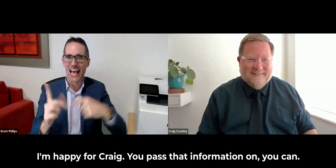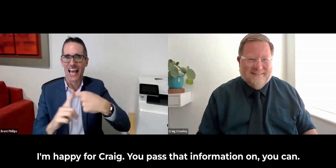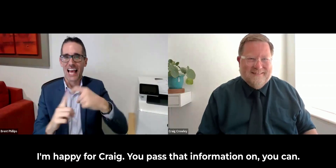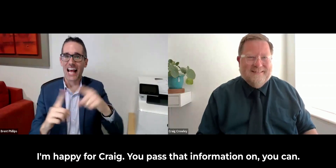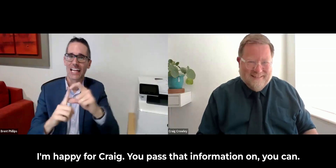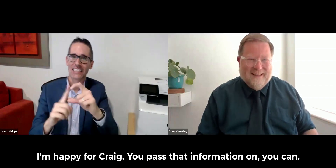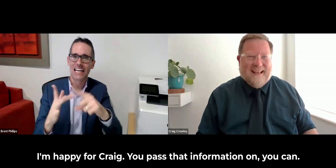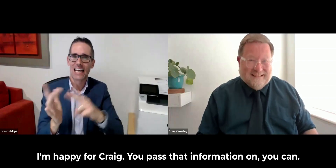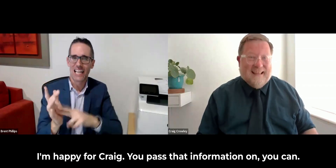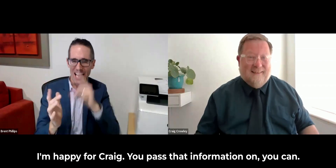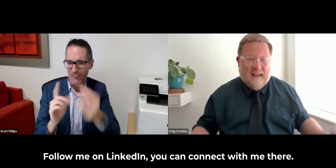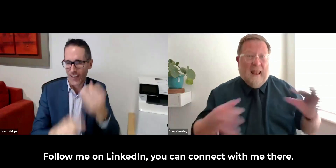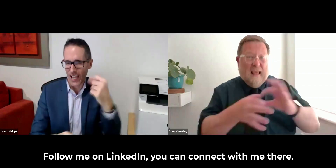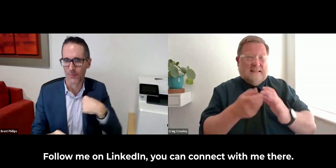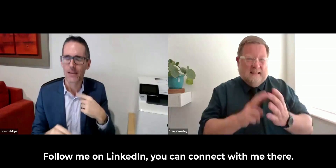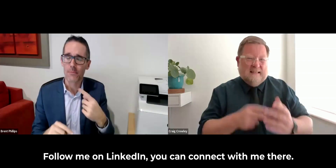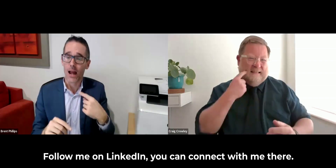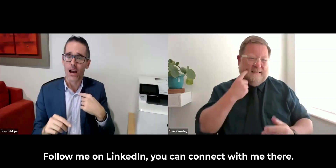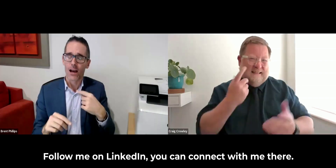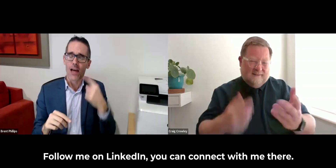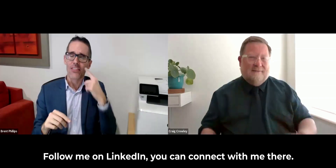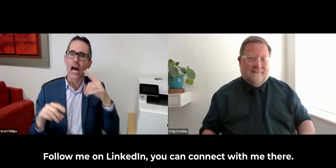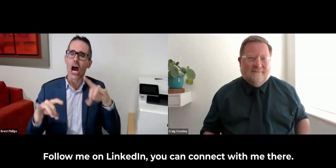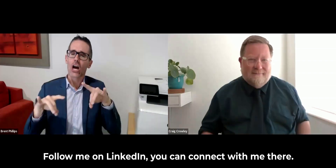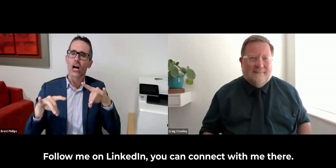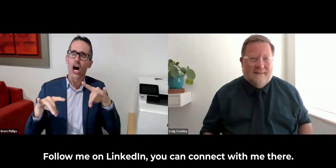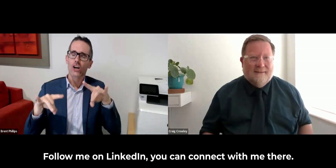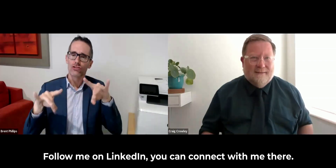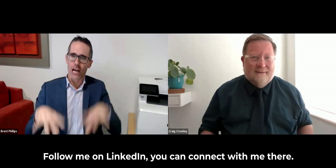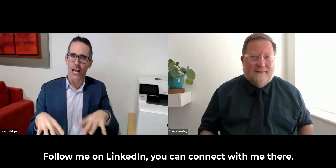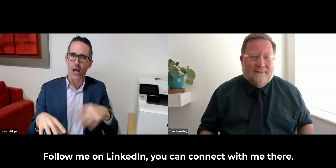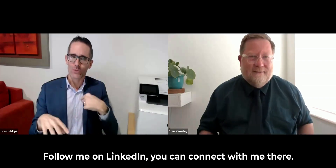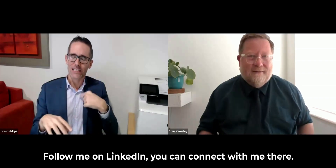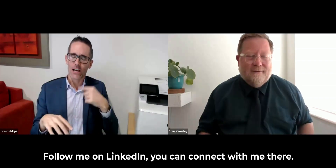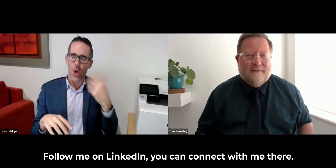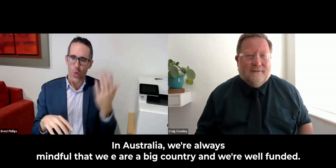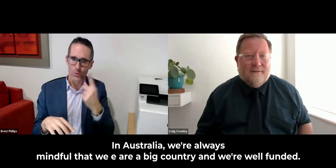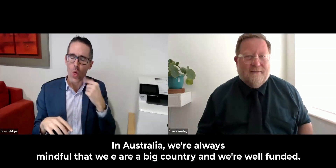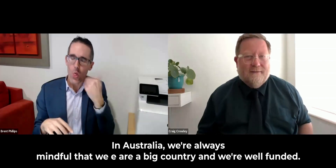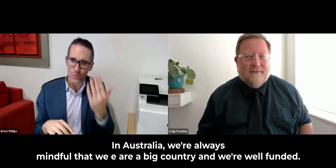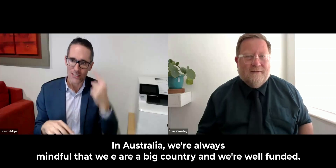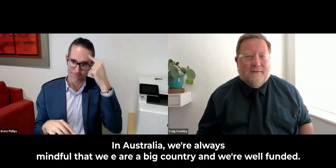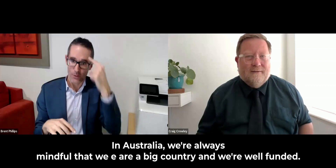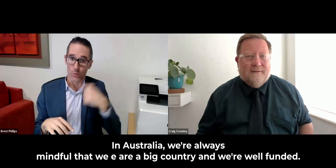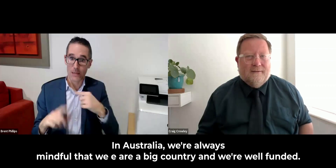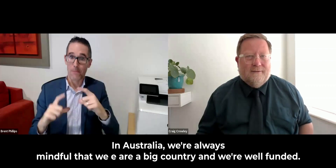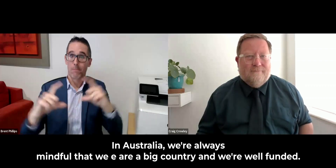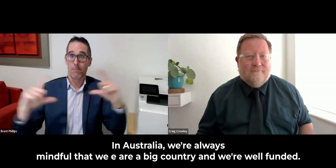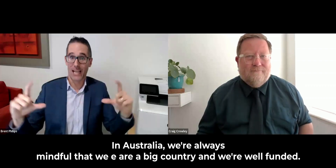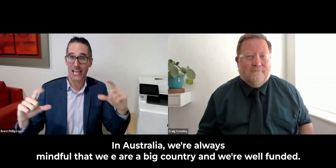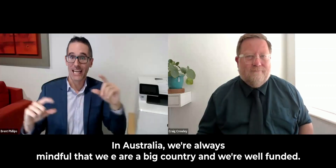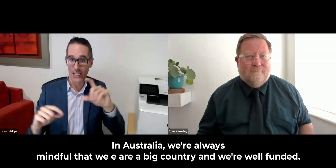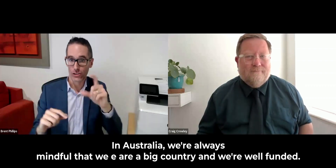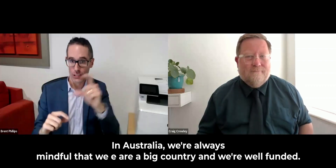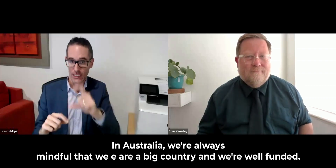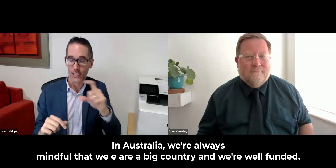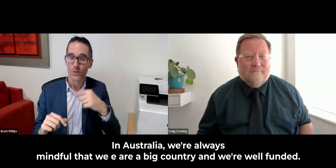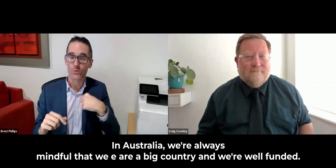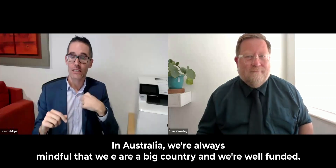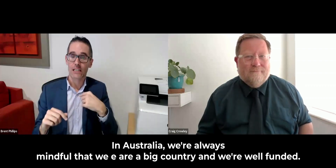on. You can follow me on LinkedIn. You can connect with me there. In Australia, we're always mindful that we